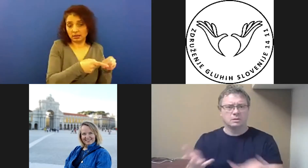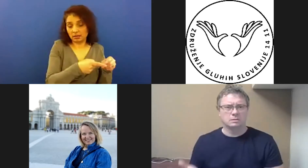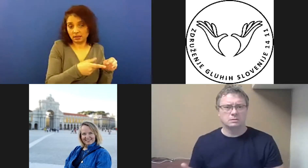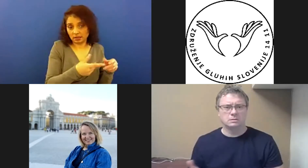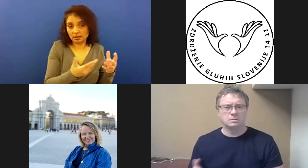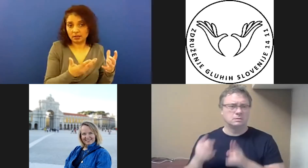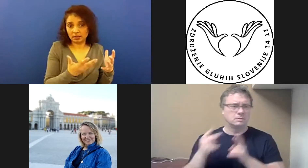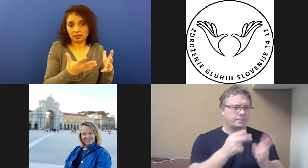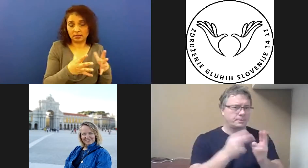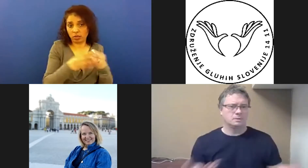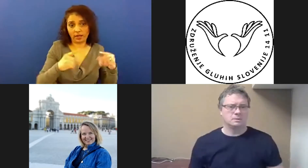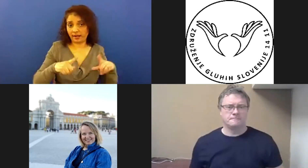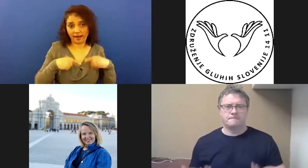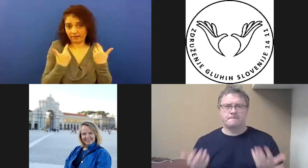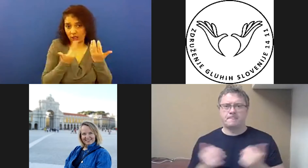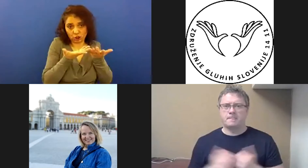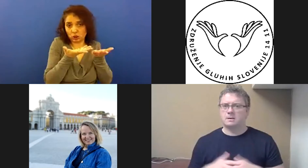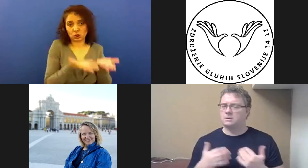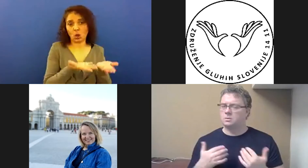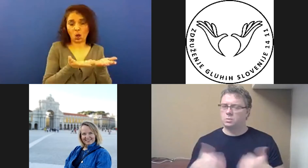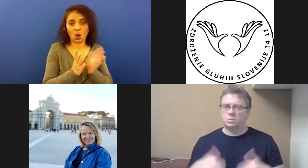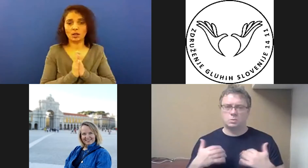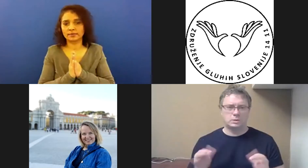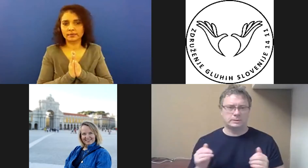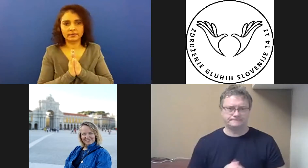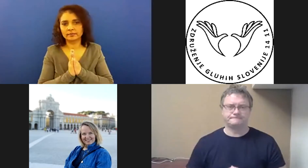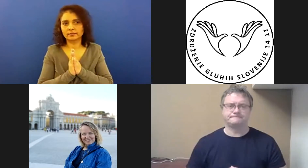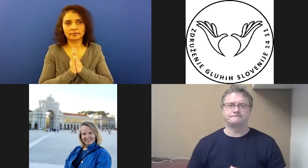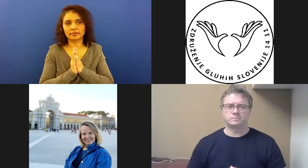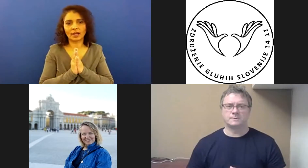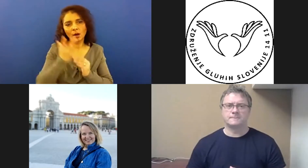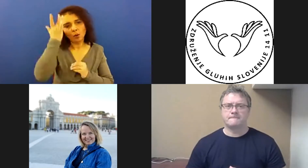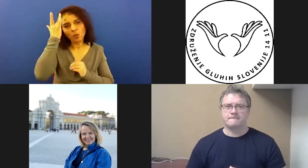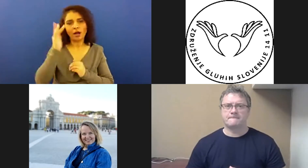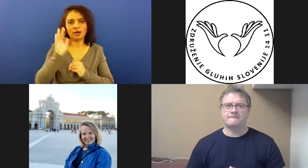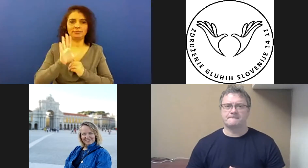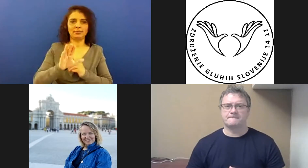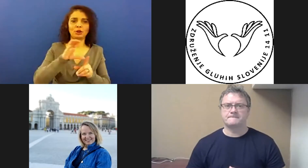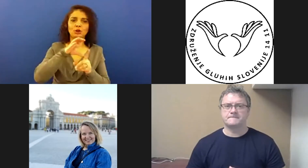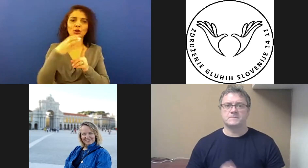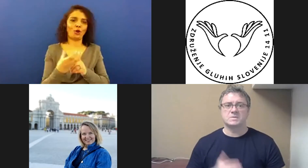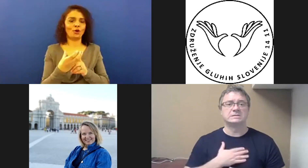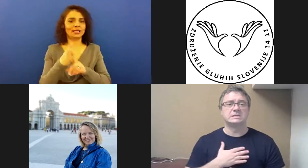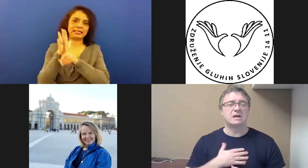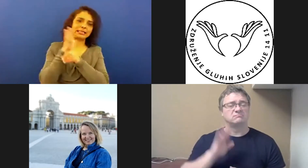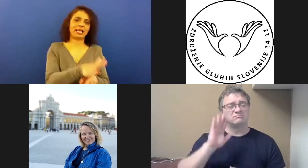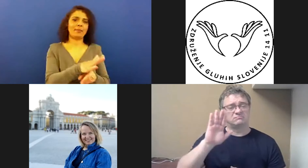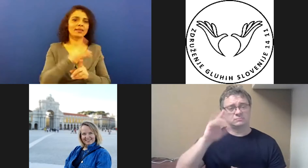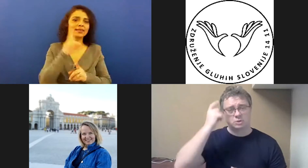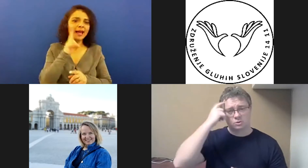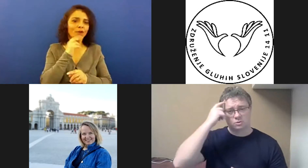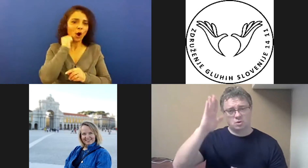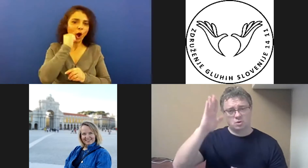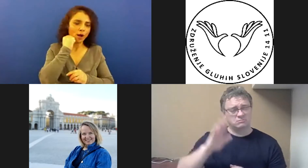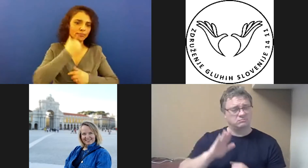They're more abused, more bullied. They have no life. That's how life is.